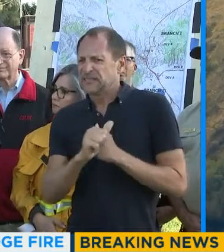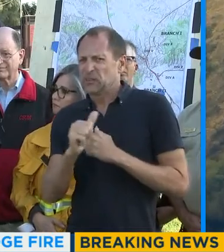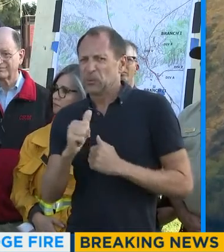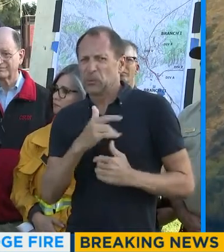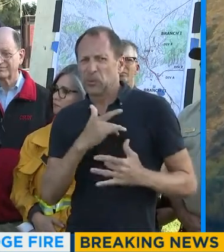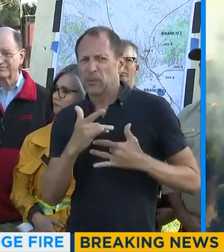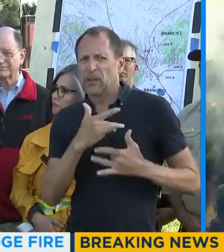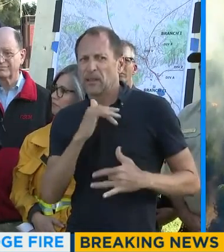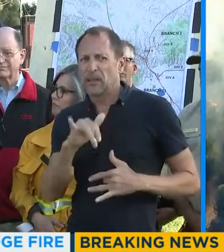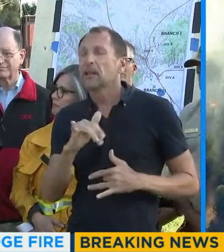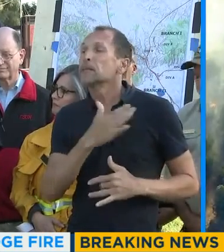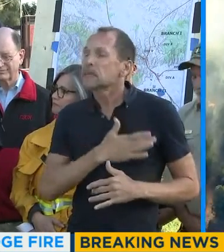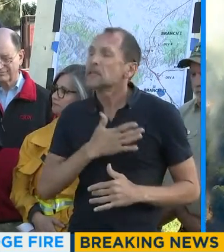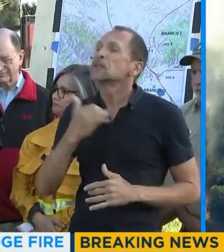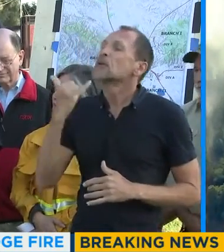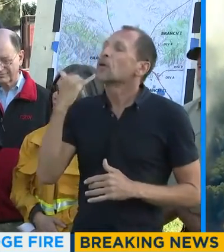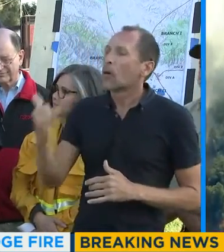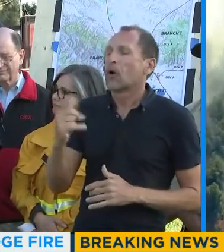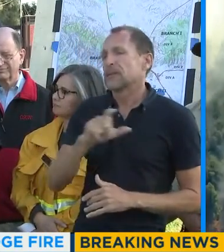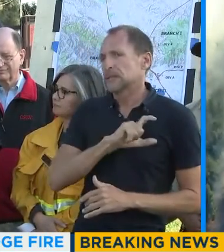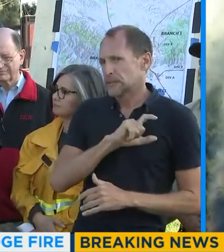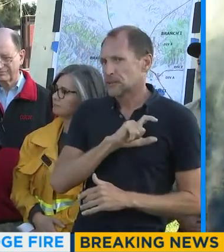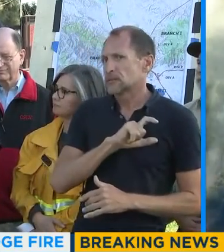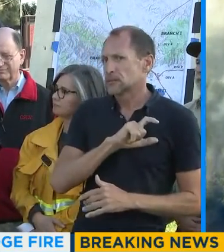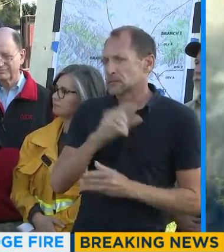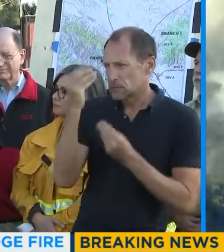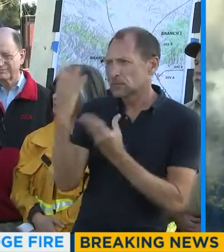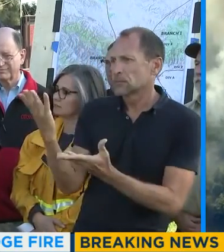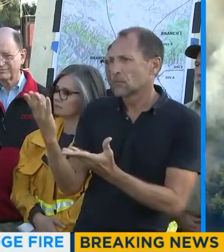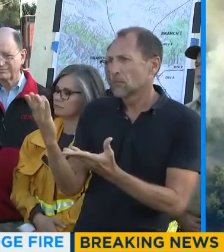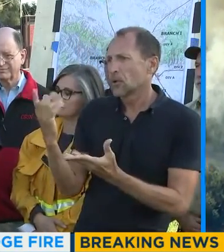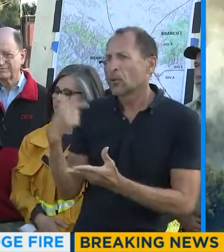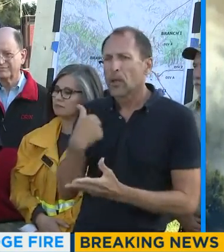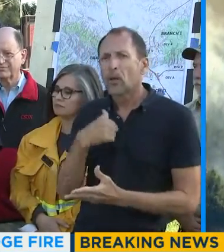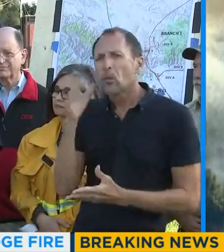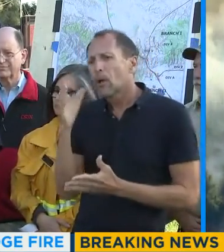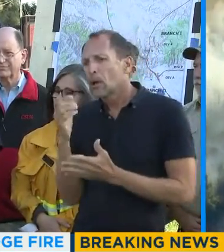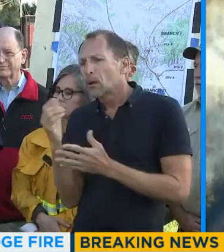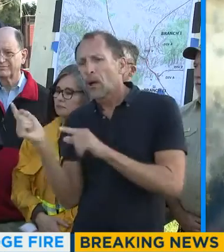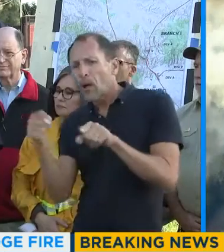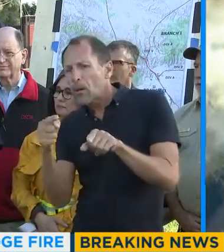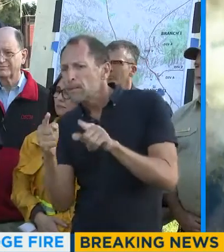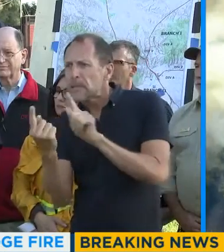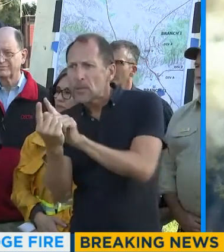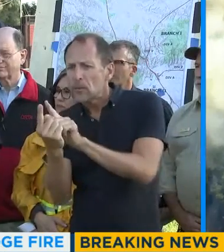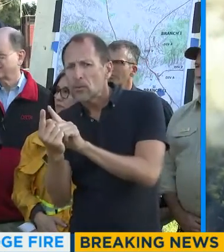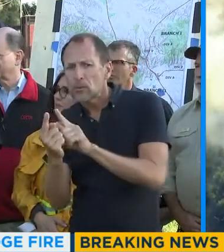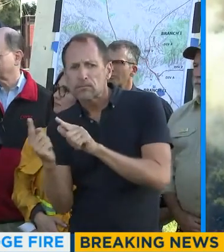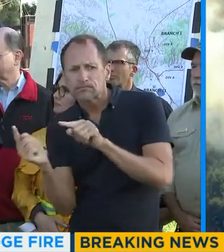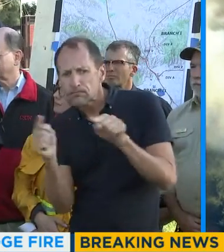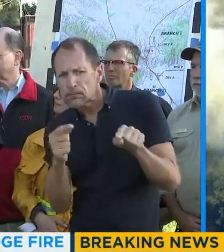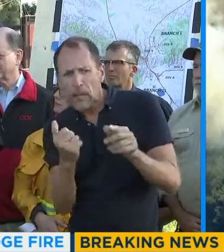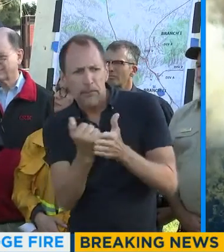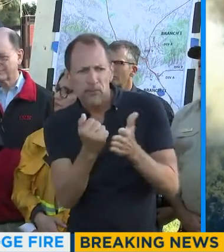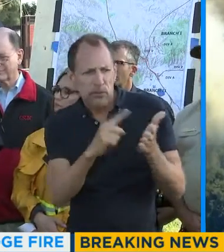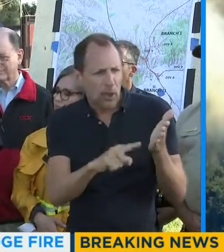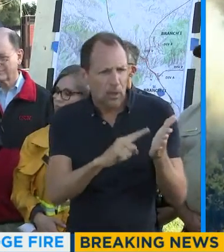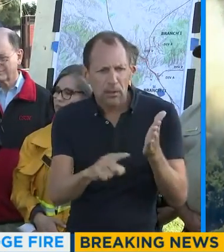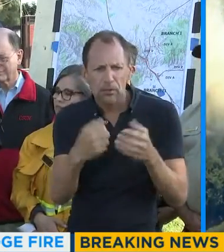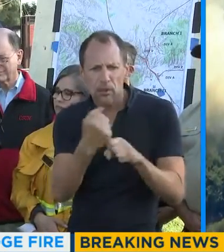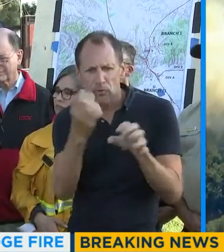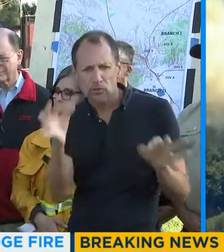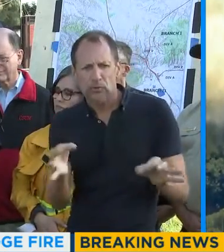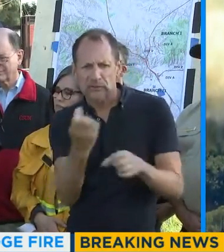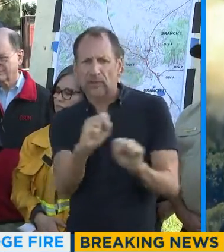to them, call the police department. We will respond and we'll accompany you back into your residence to ensure that you're safe and that you're